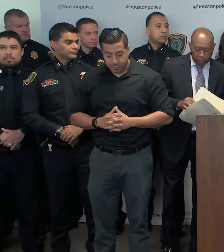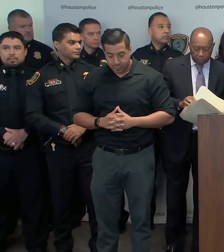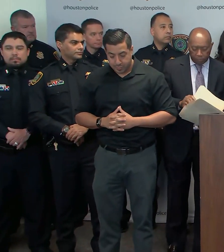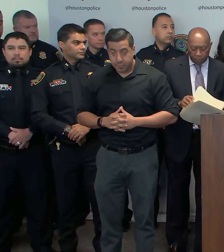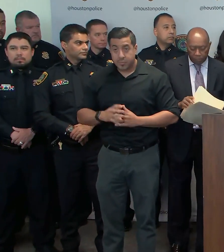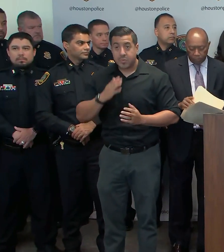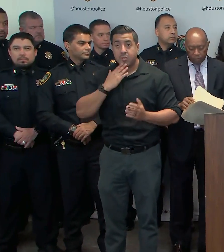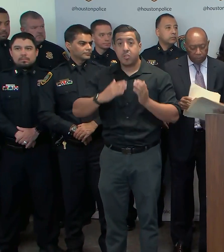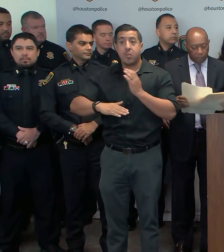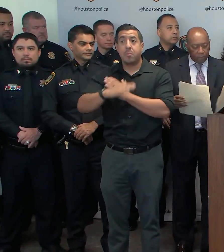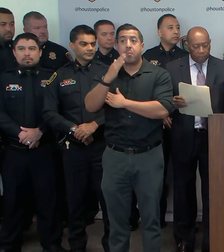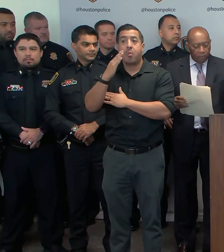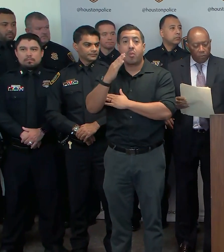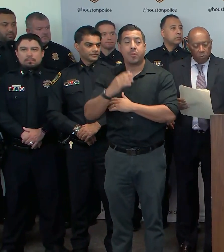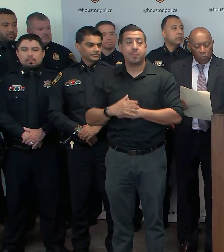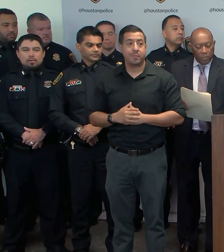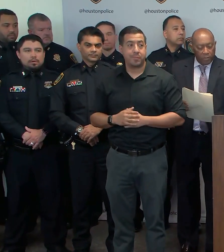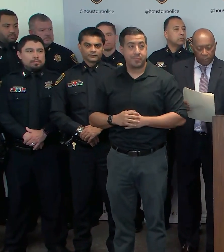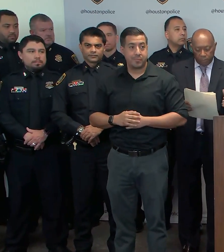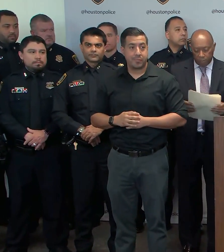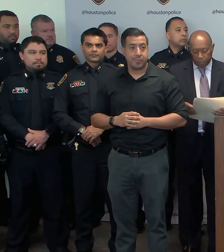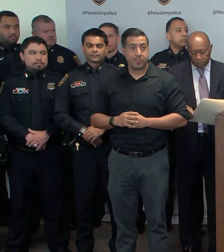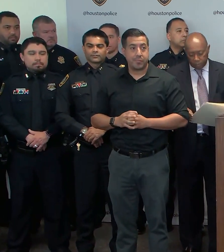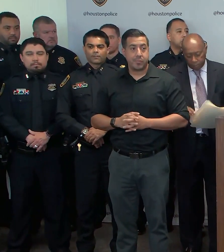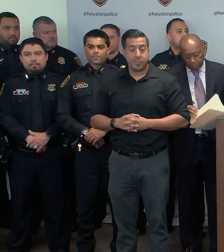All right. Good morning, everybody.